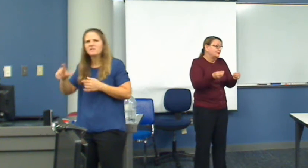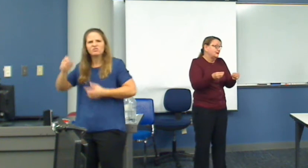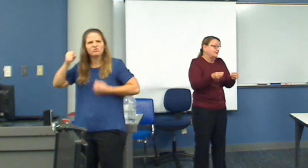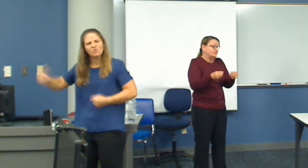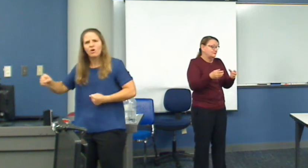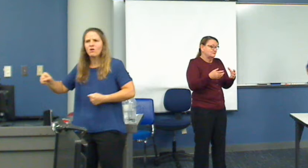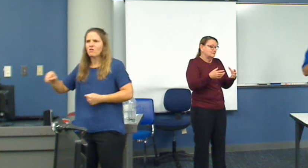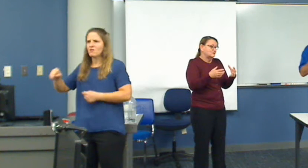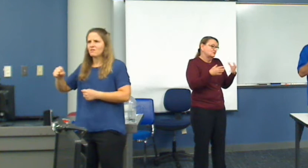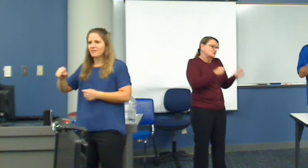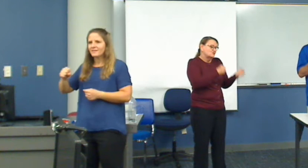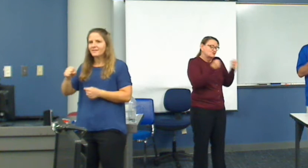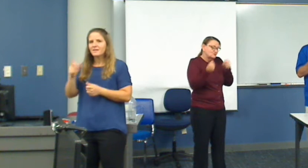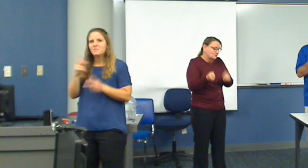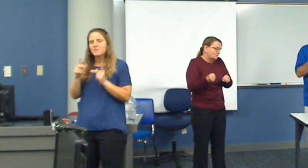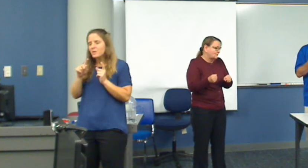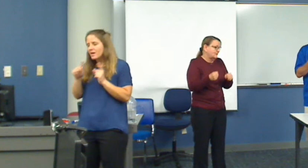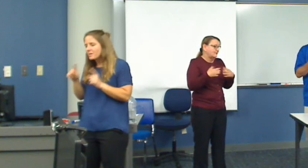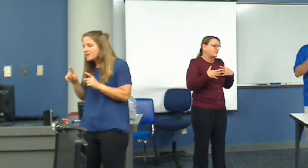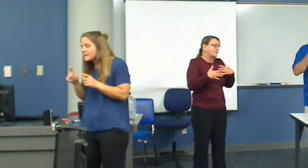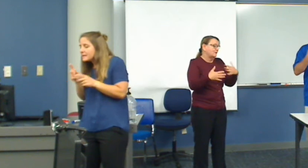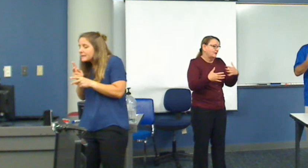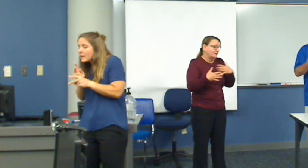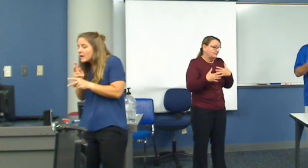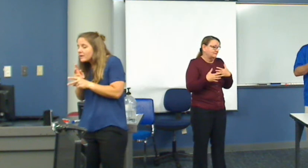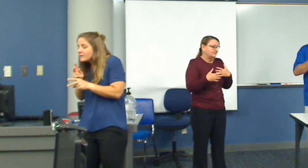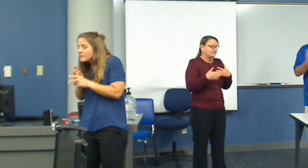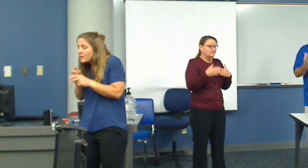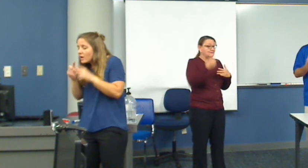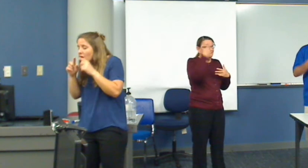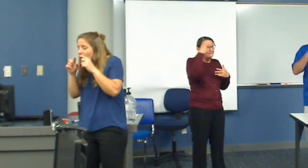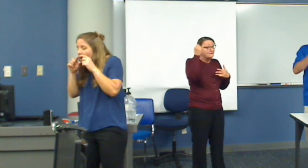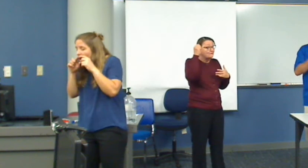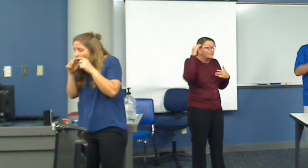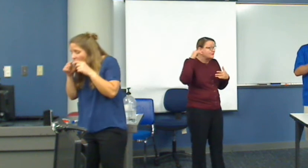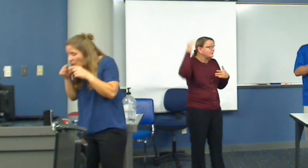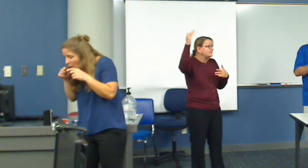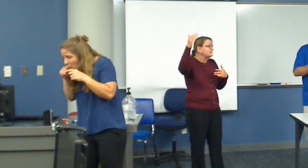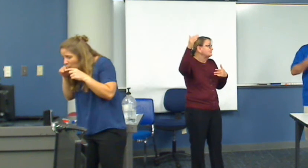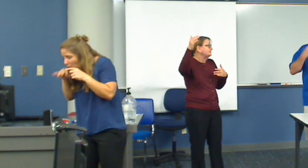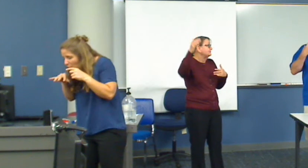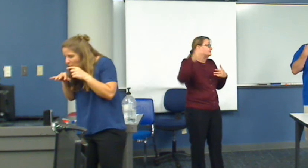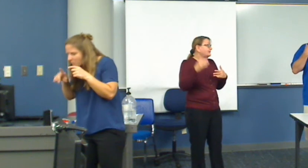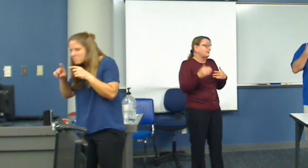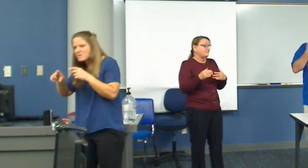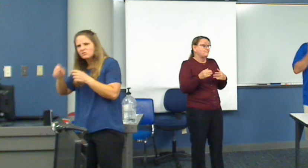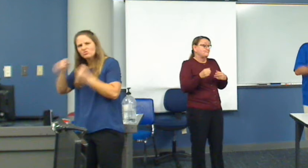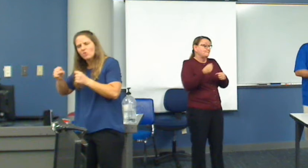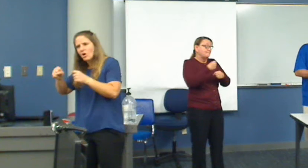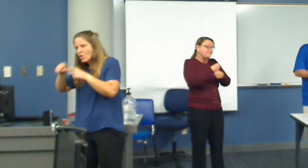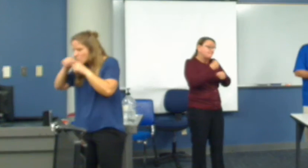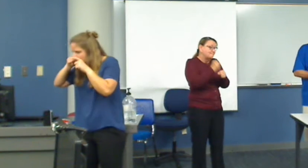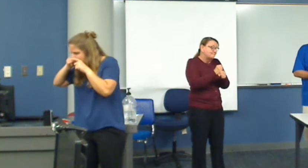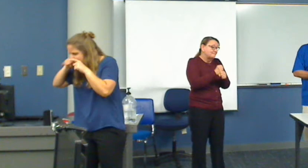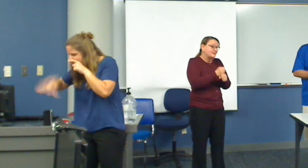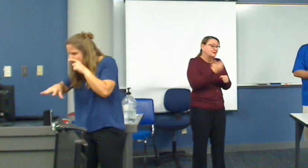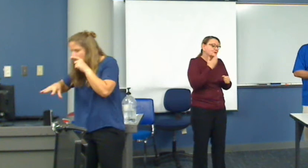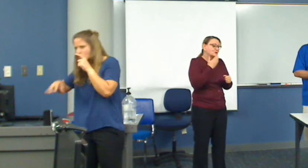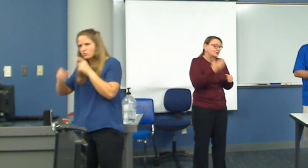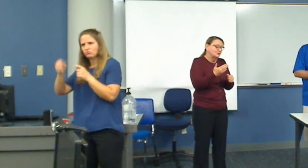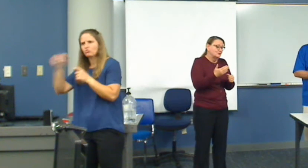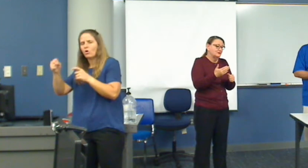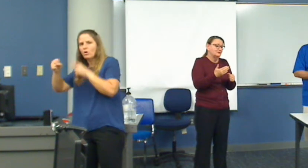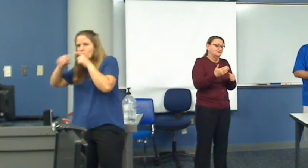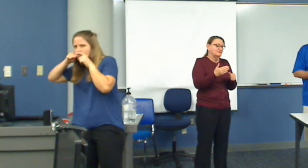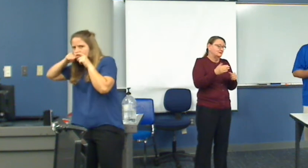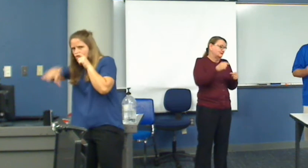put their mouth around the mannequin and give the breath, and it doesn't go. And you really have to make a good skill. It's a pretty strong breath for the